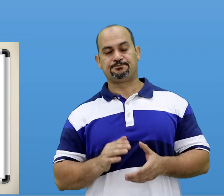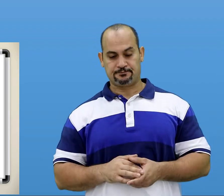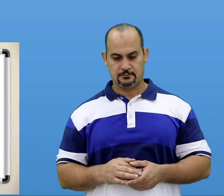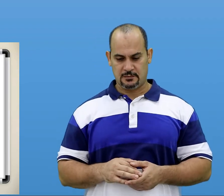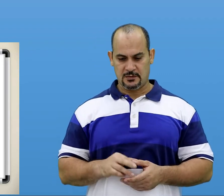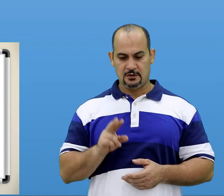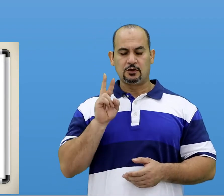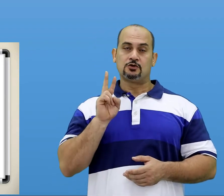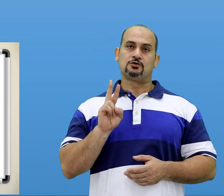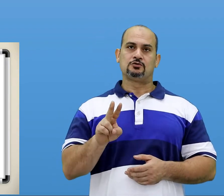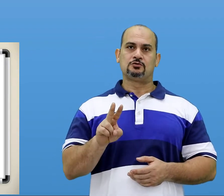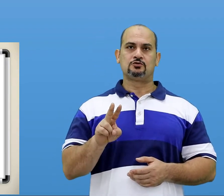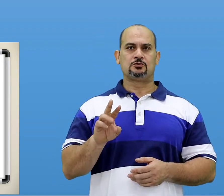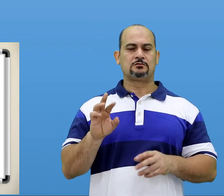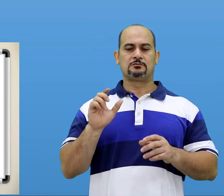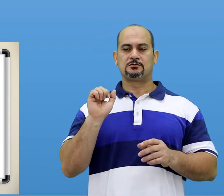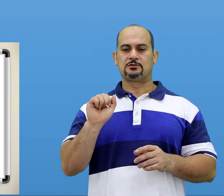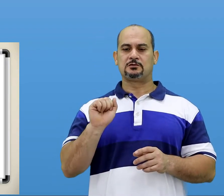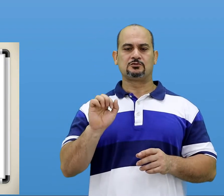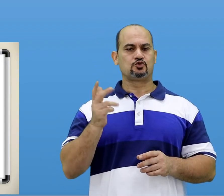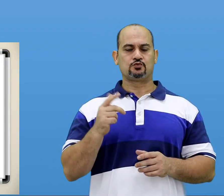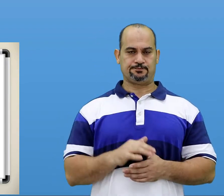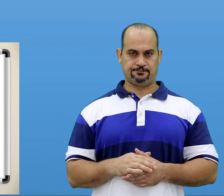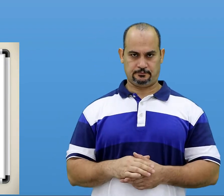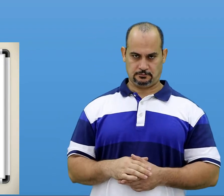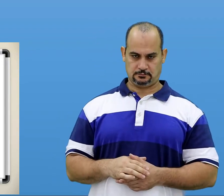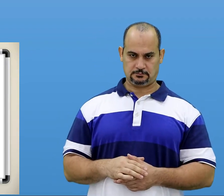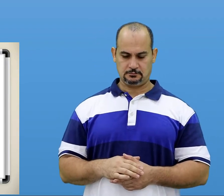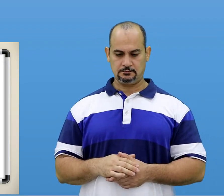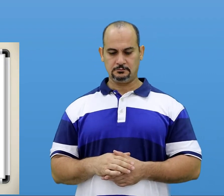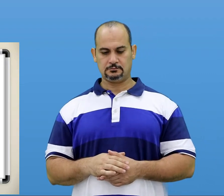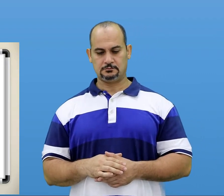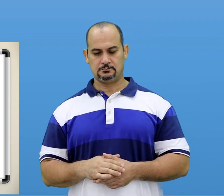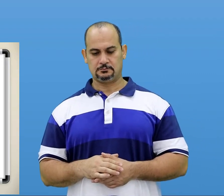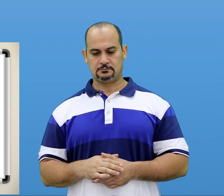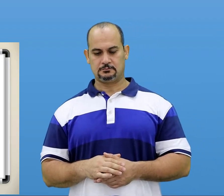guess this picture refers to which word?